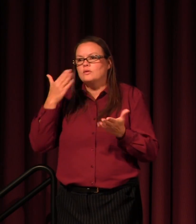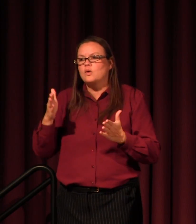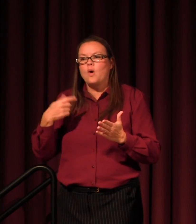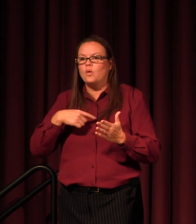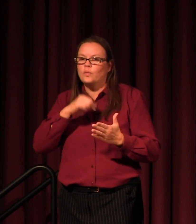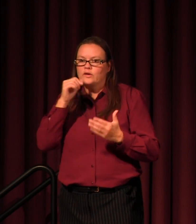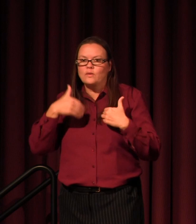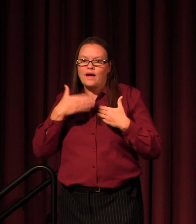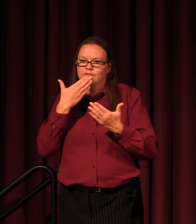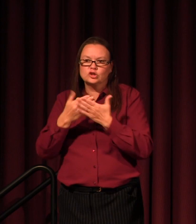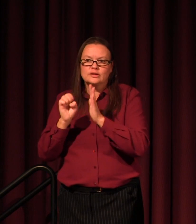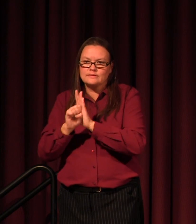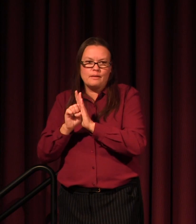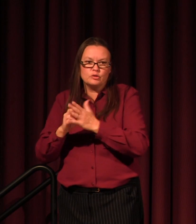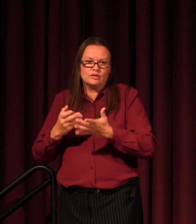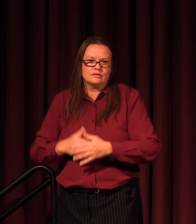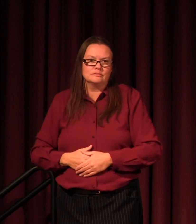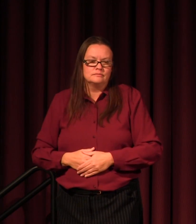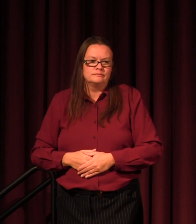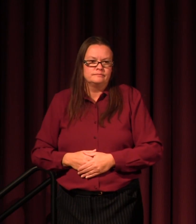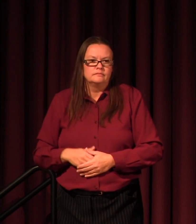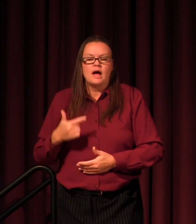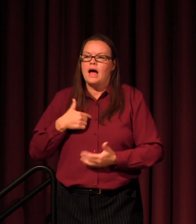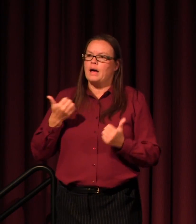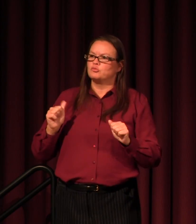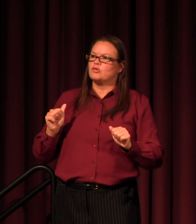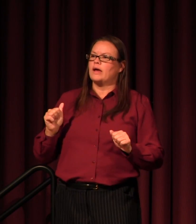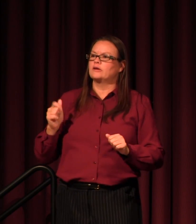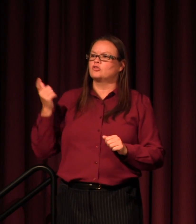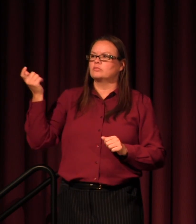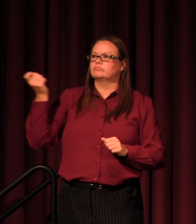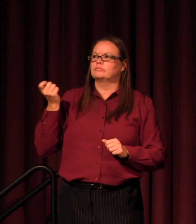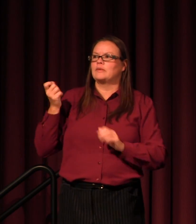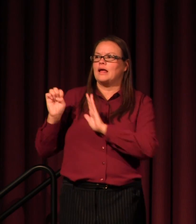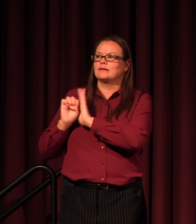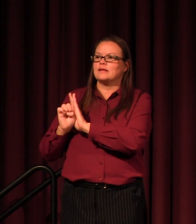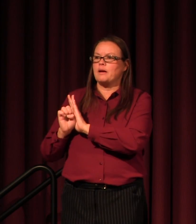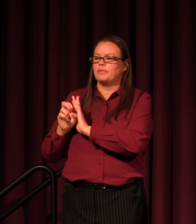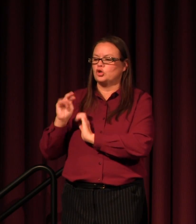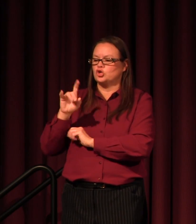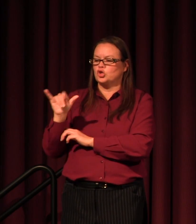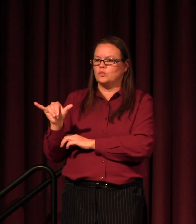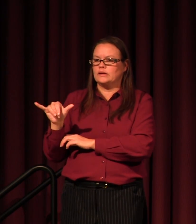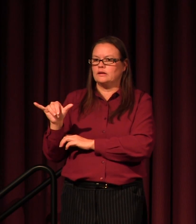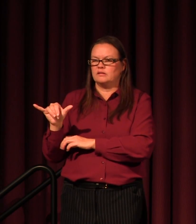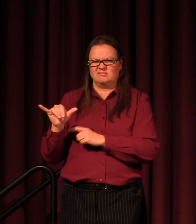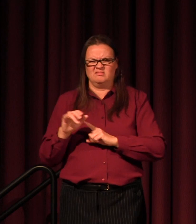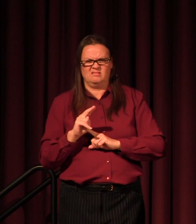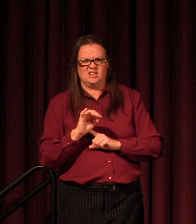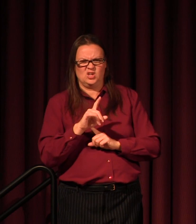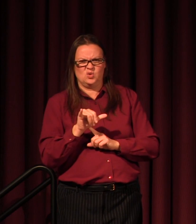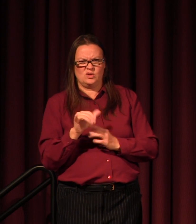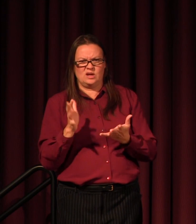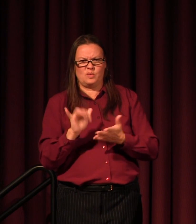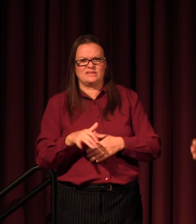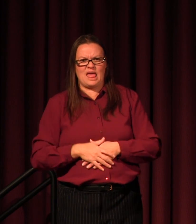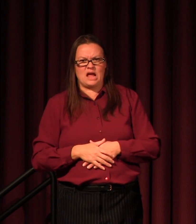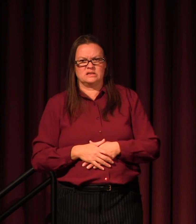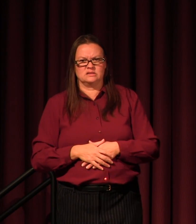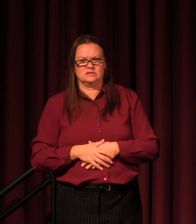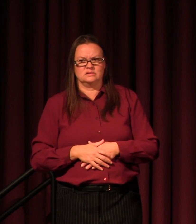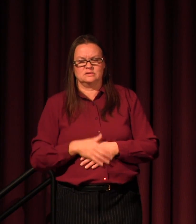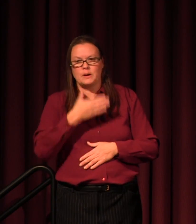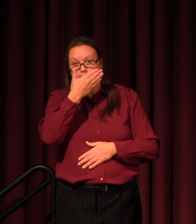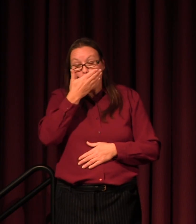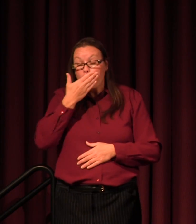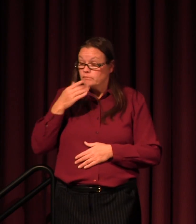so I'm standing all the time trying to be like, you know how unity is a thing? And people are like, what? You know how you just hang in